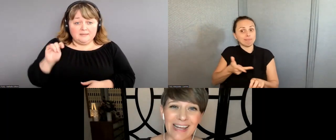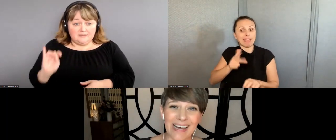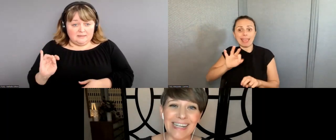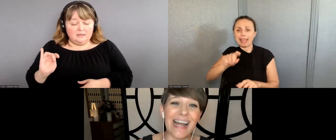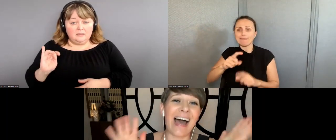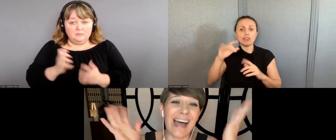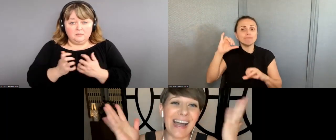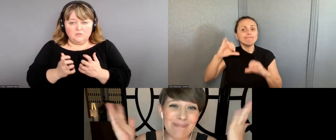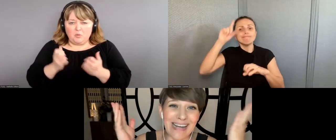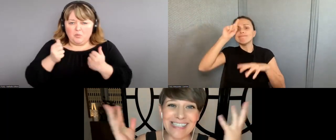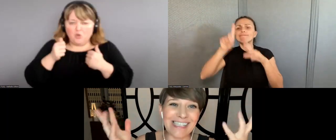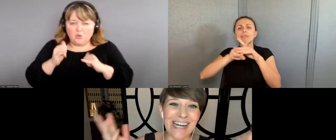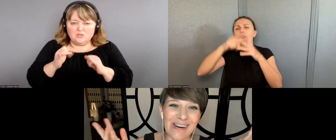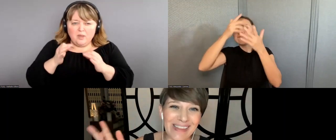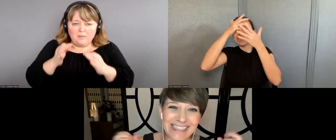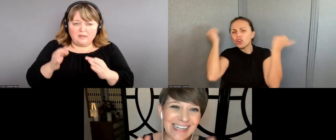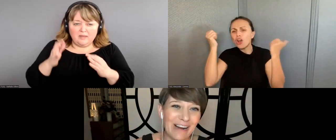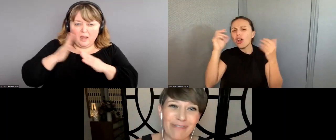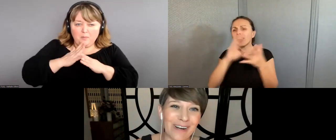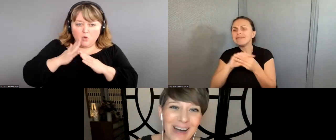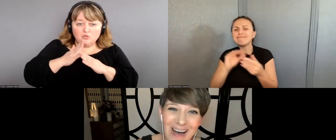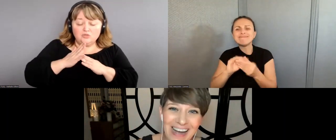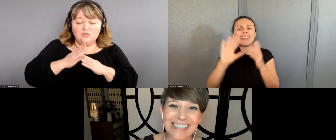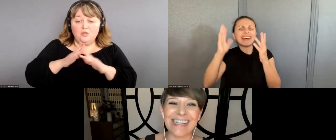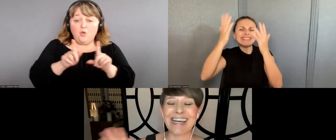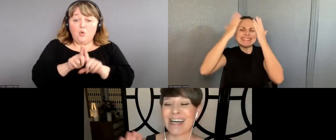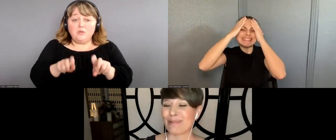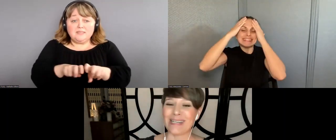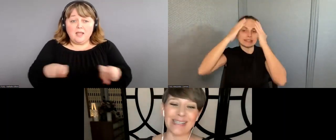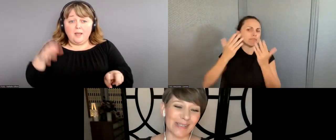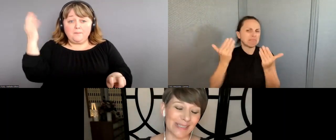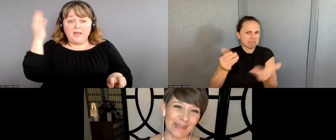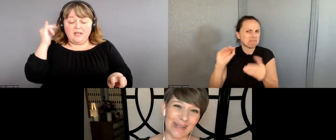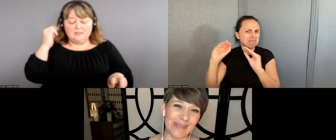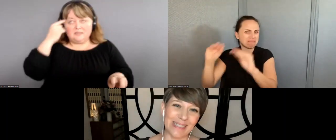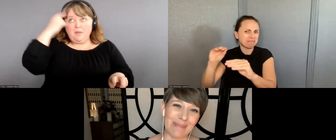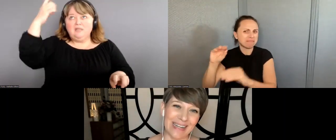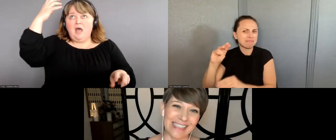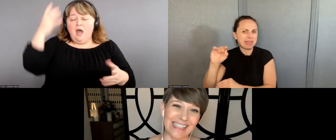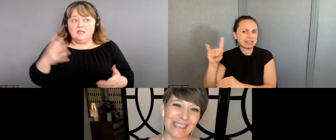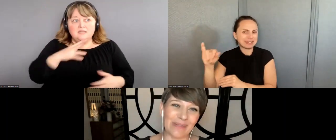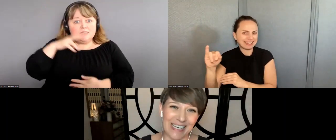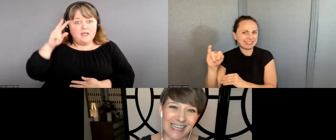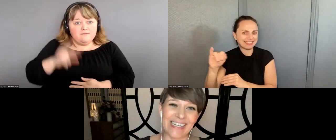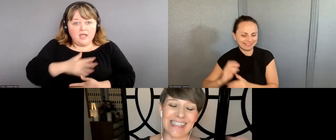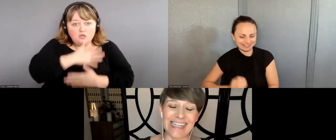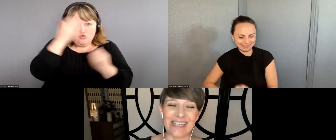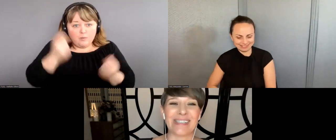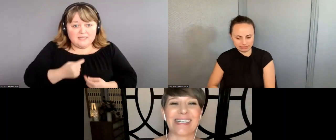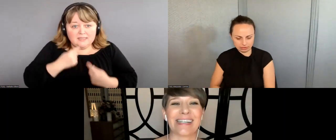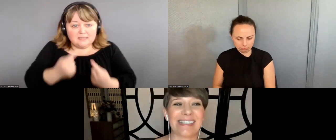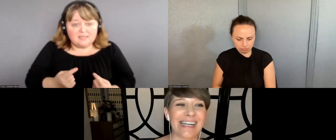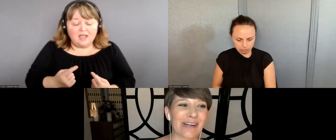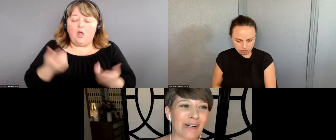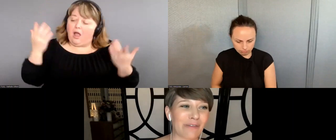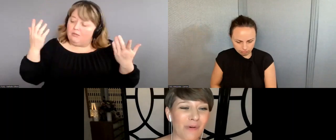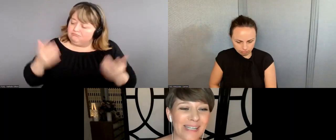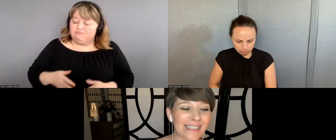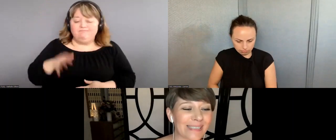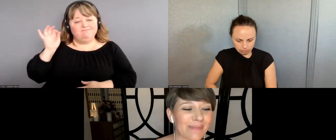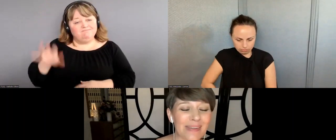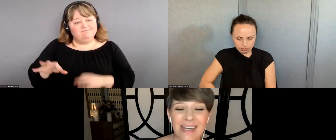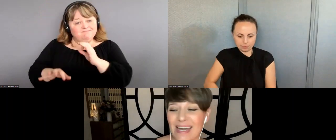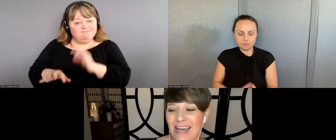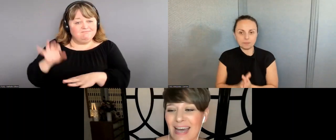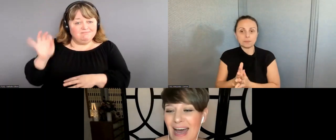you're realizing, I meant to share this and I forgot, please also use the Menti so we can continue to hear your